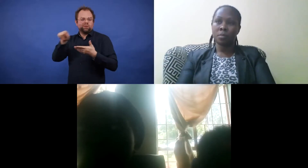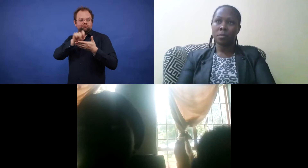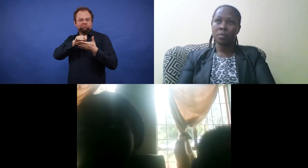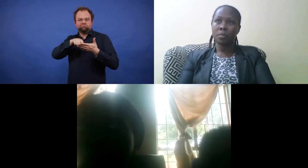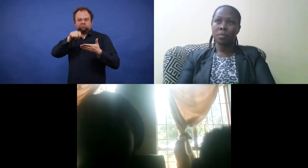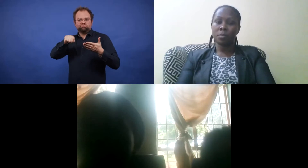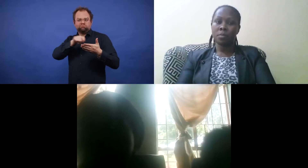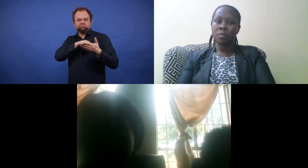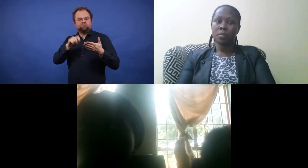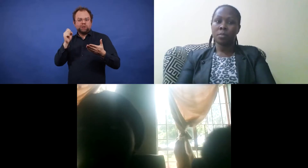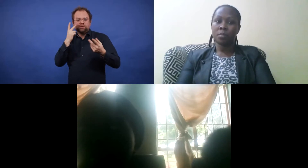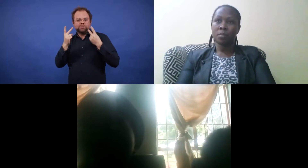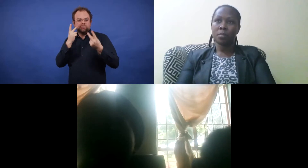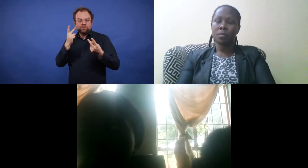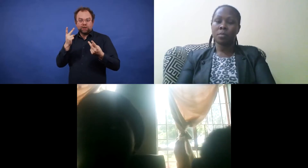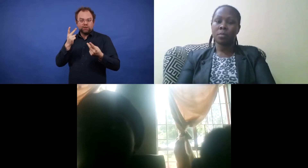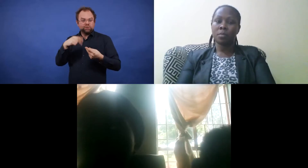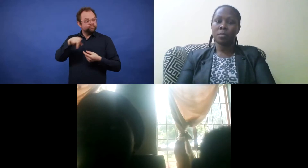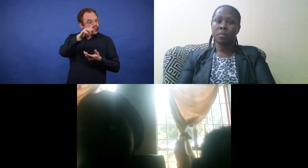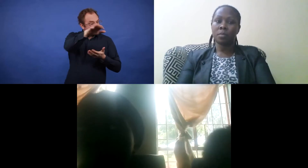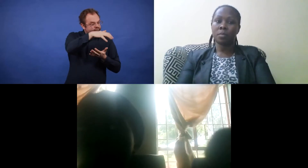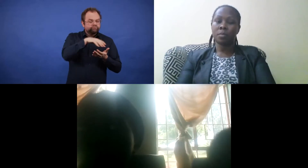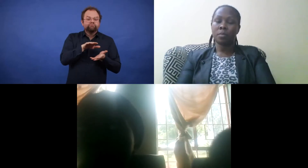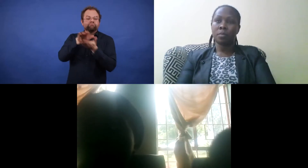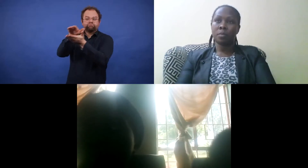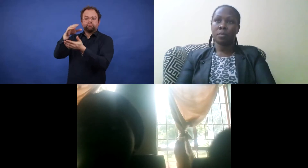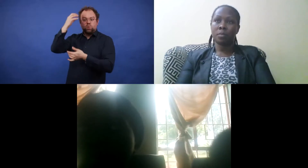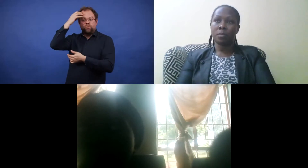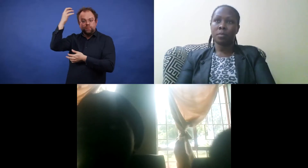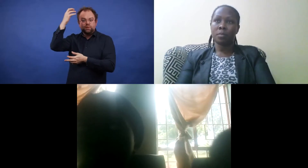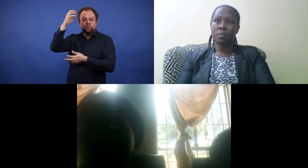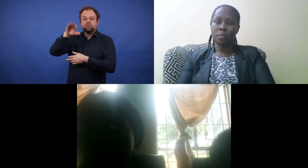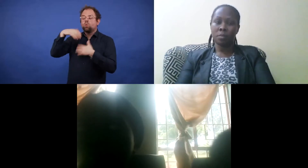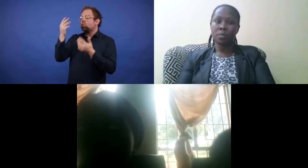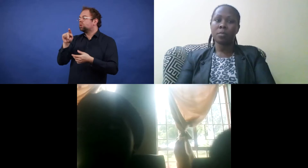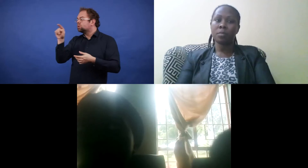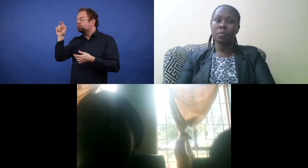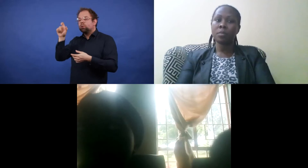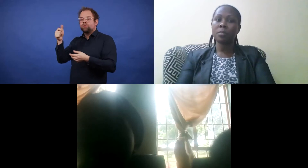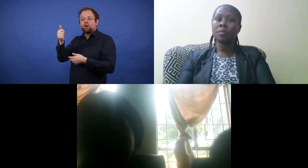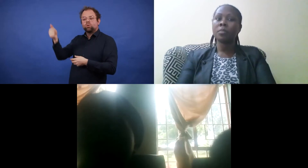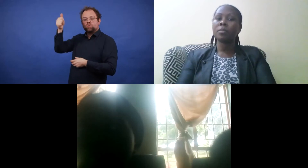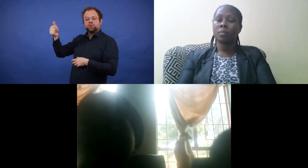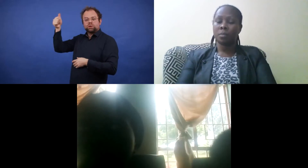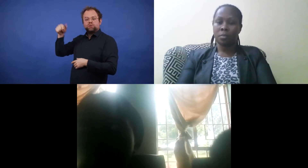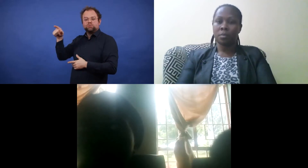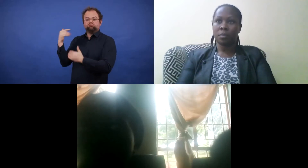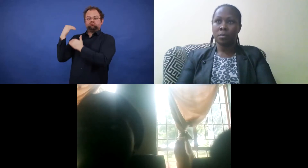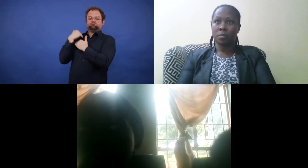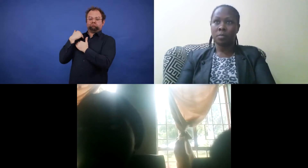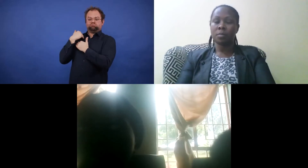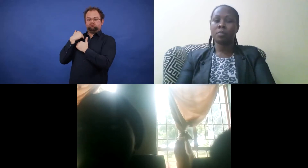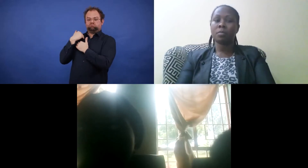with good things that can make the persons with disabilities to vote and to participate the